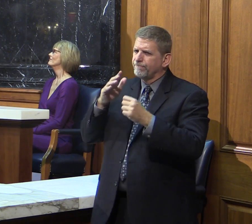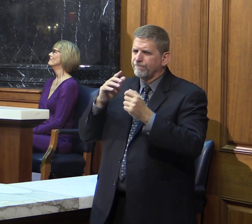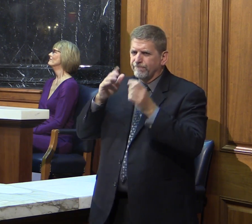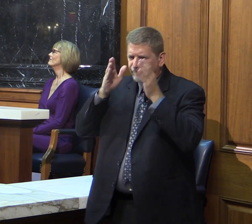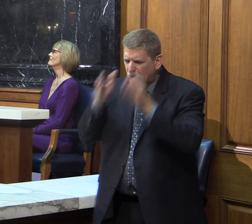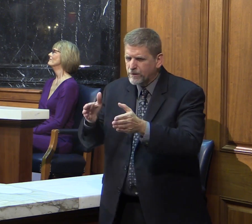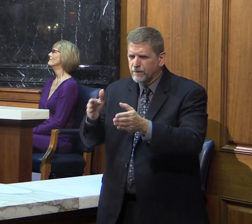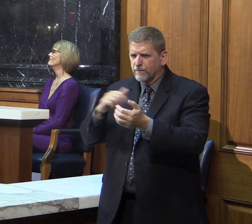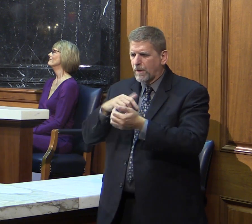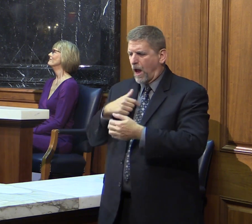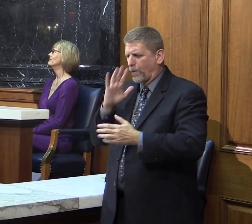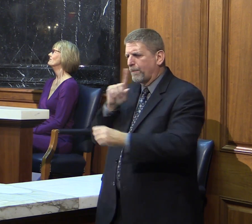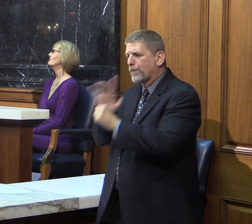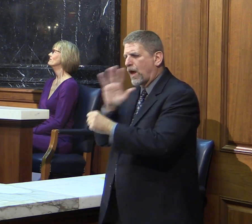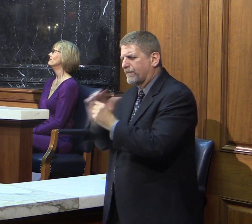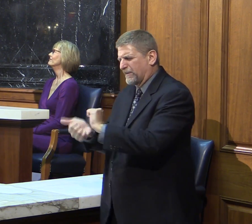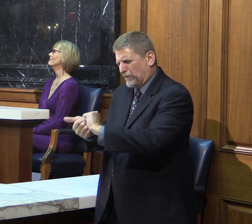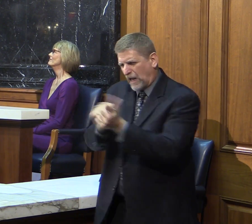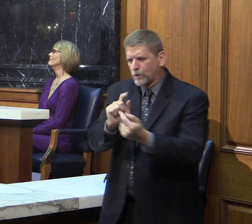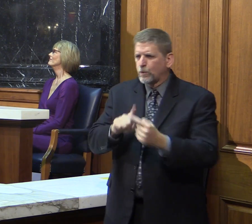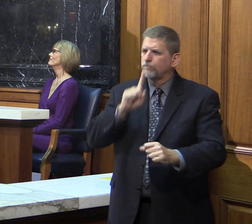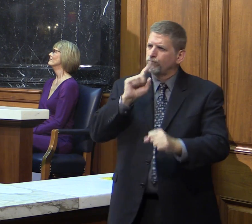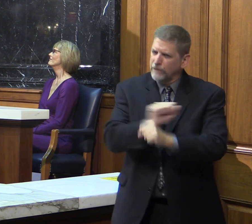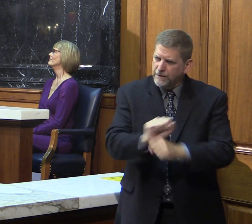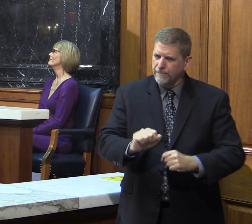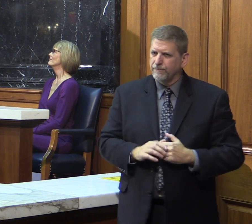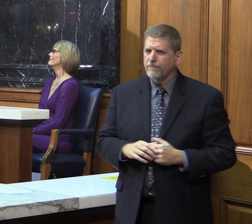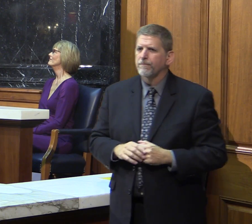reality and taking Indiana to the next level.